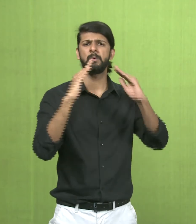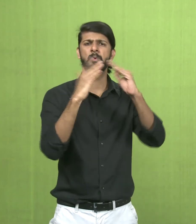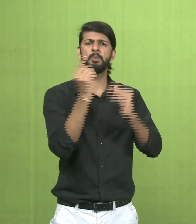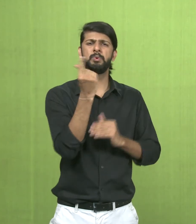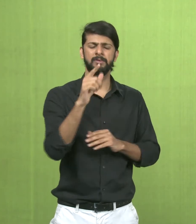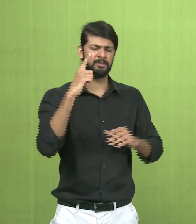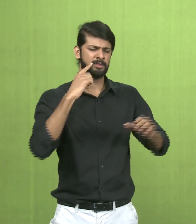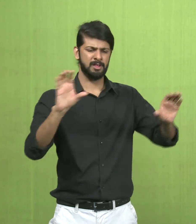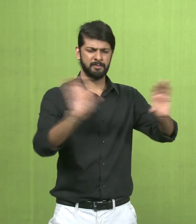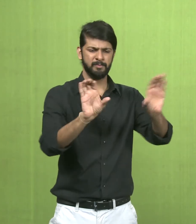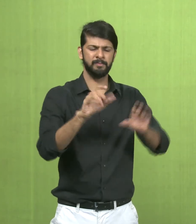turmeric powder